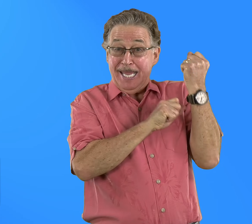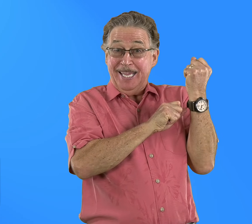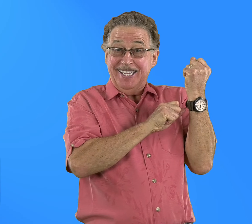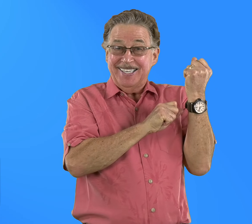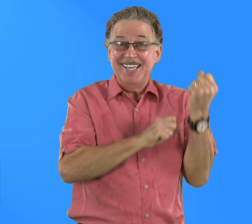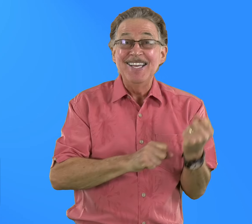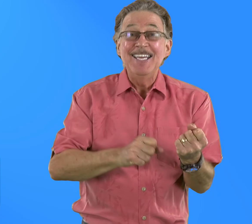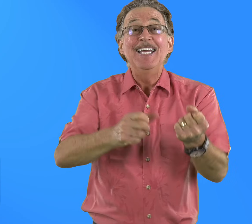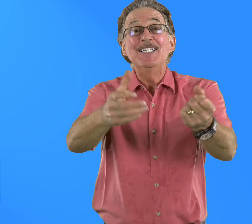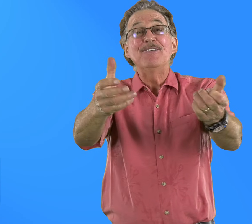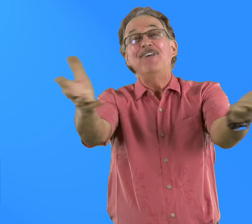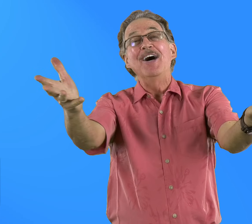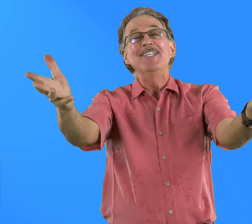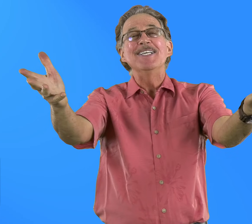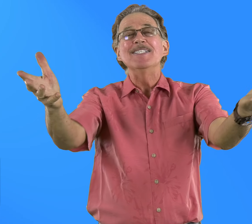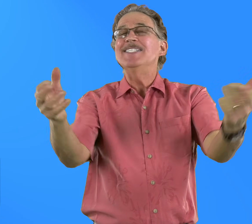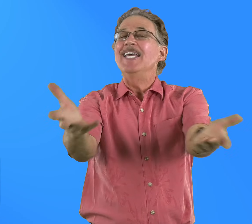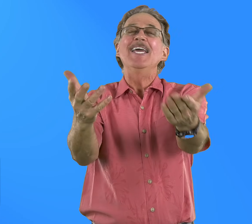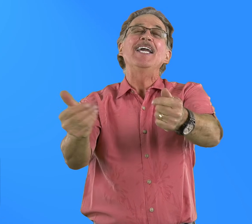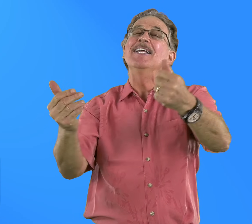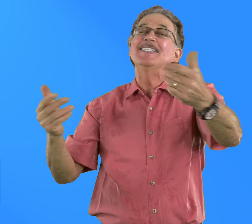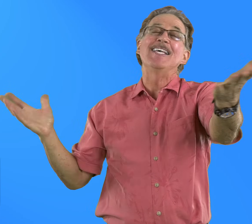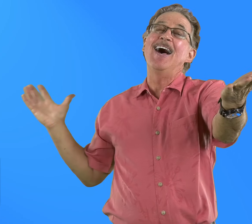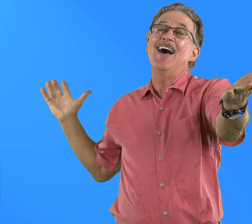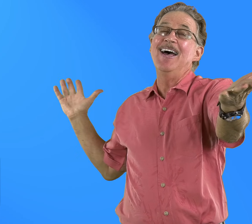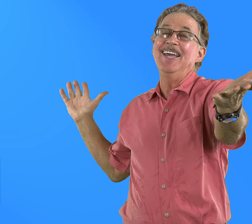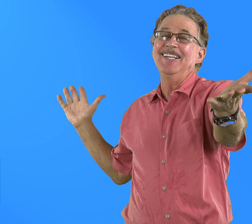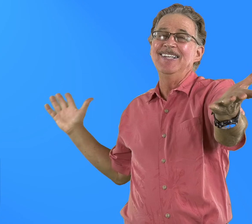Dig. It's fun to sing and sign.